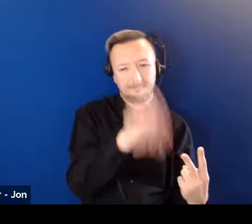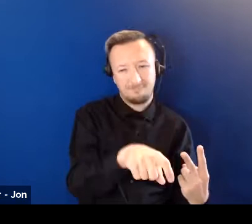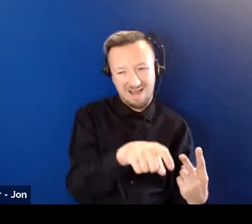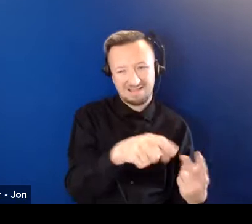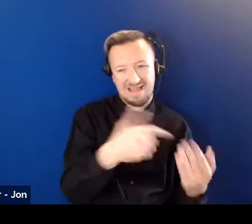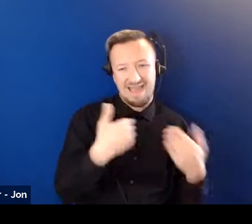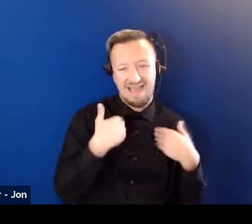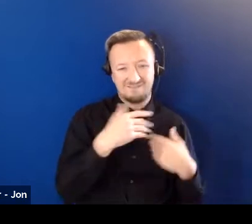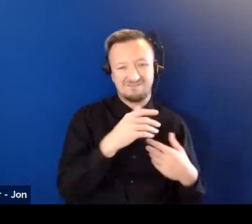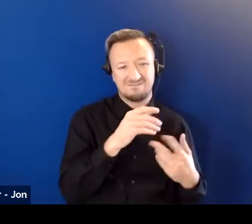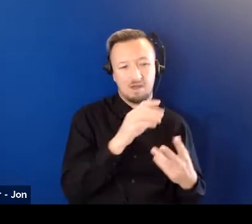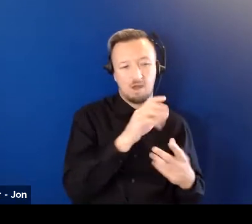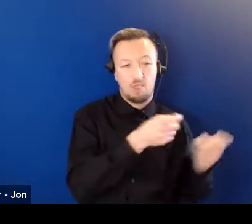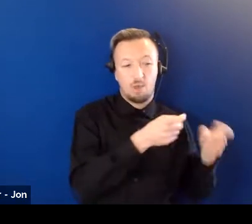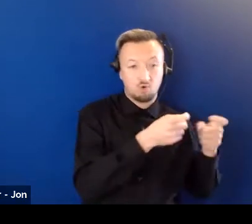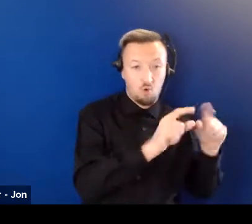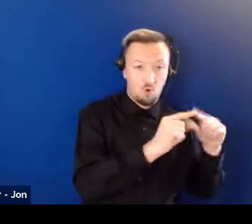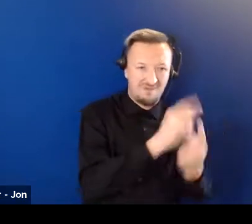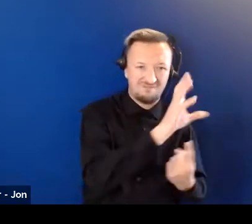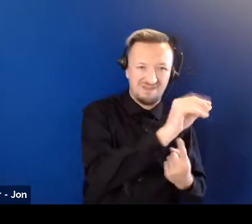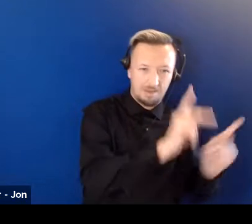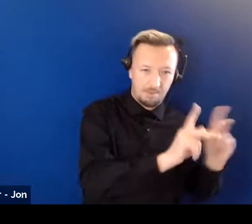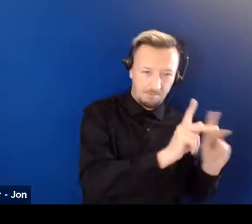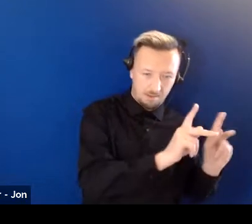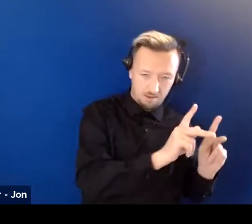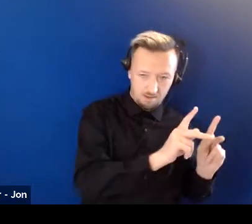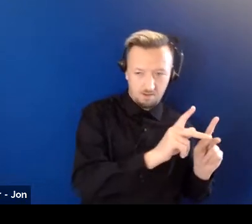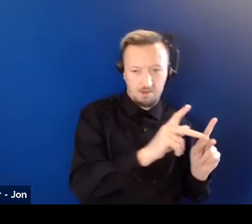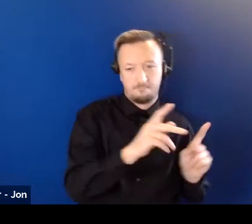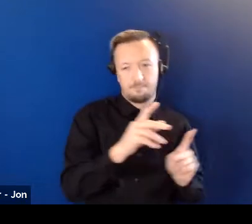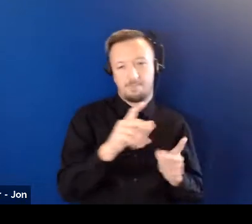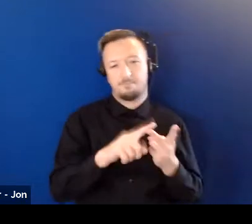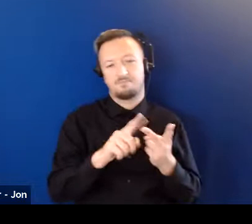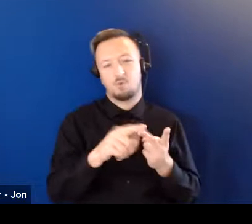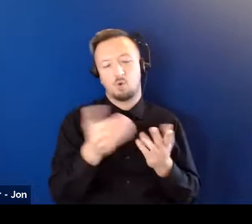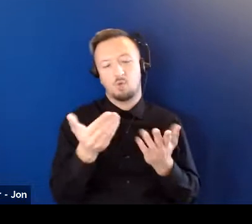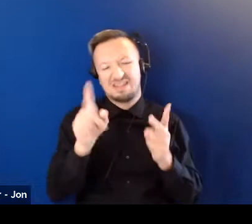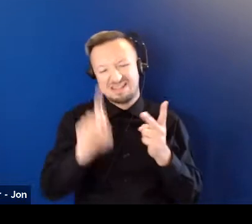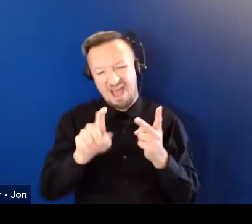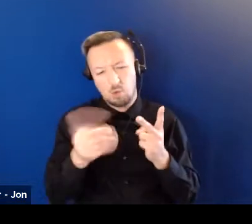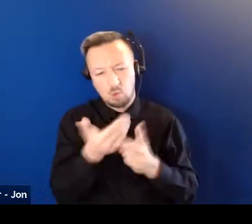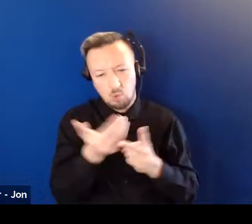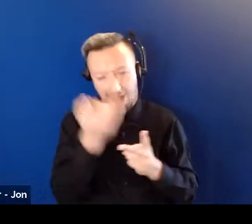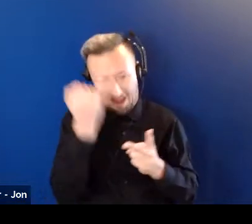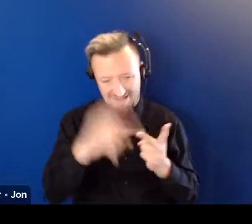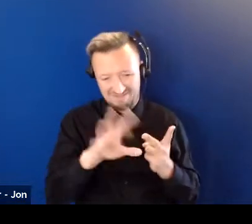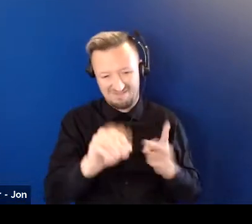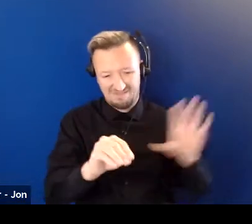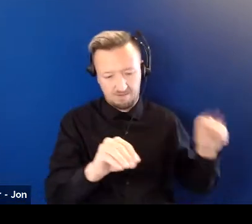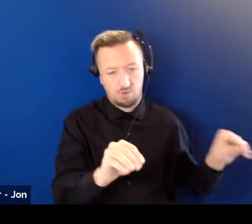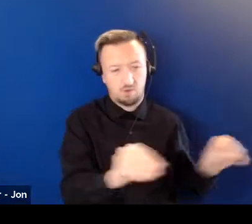the control group and 50 people in the treatment group. So it's